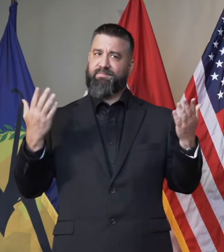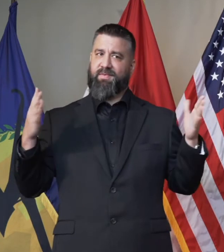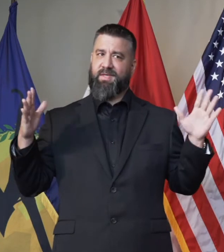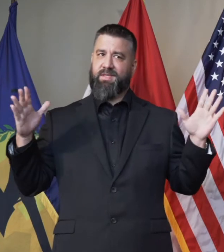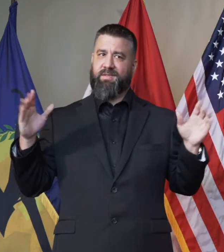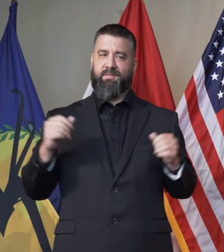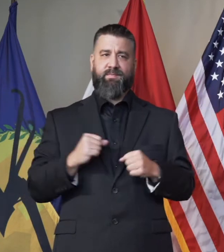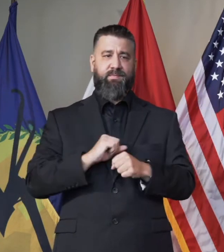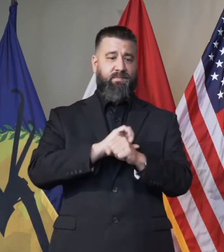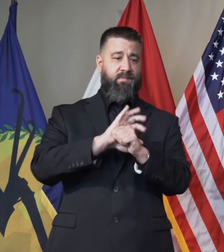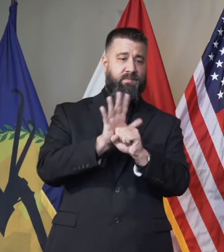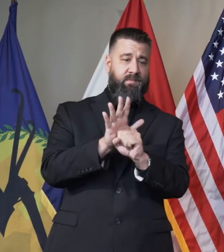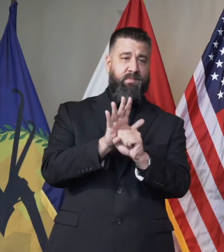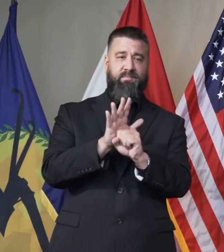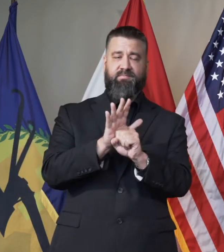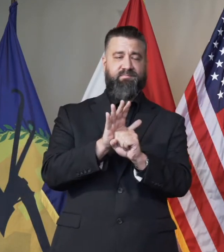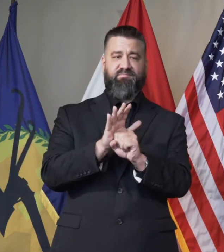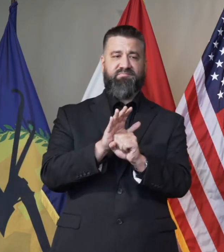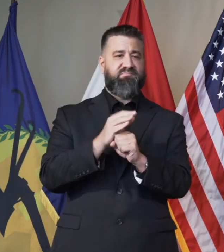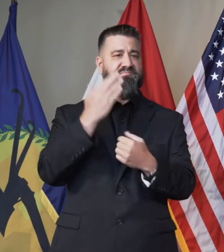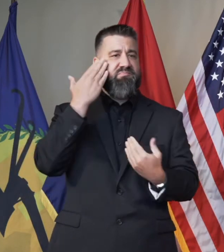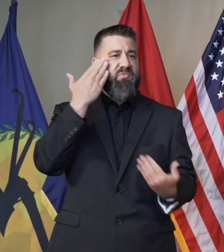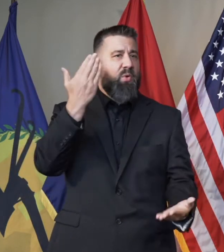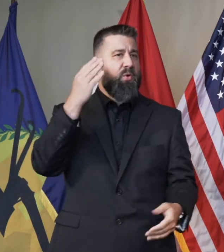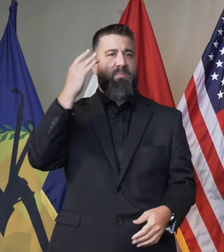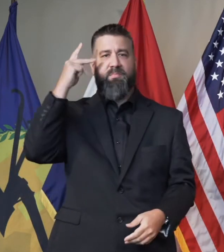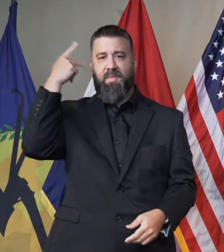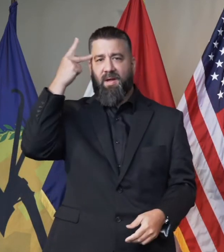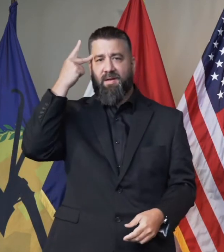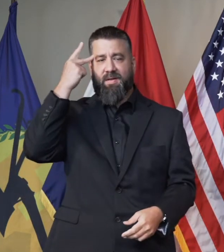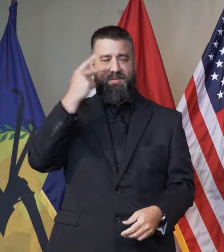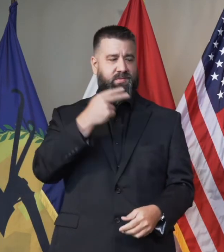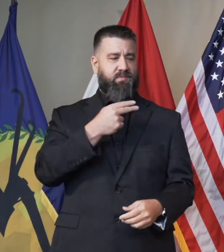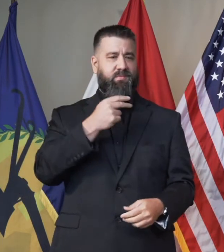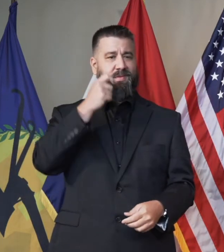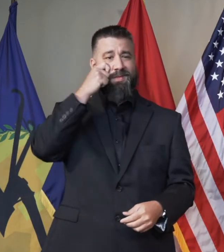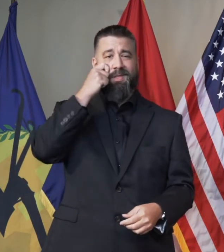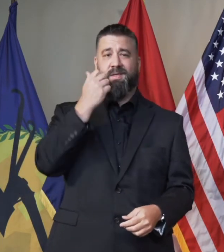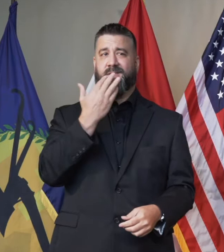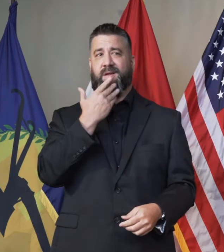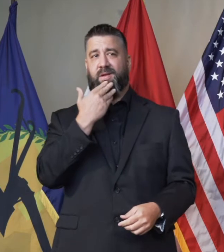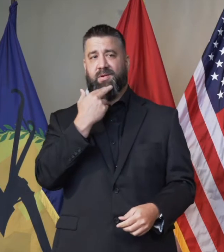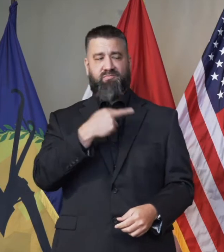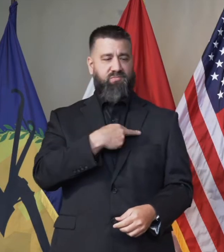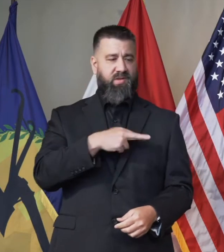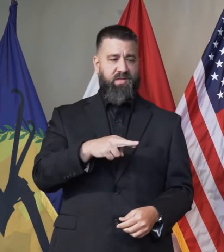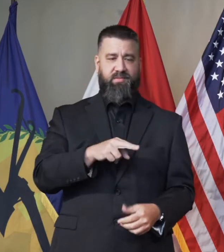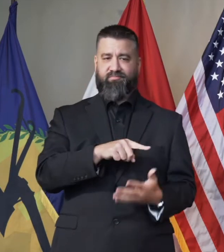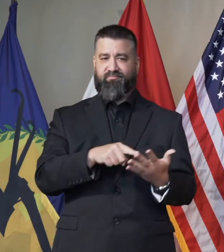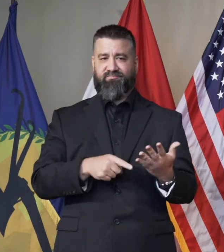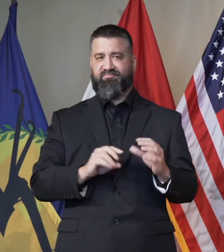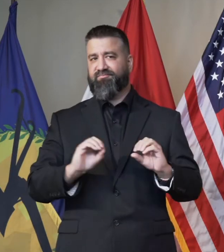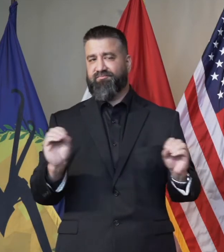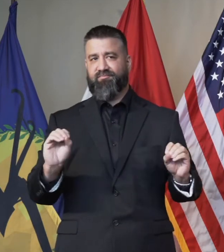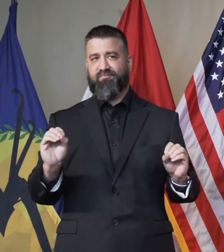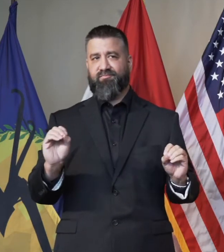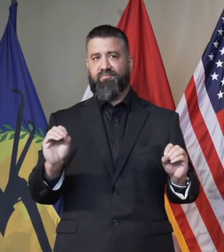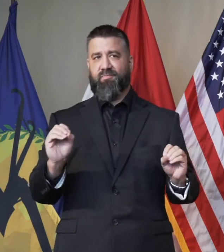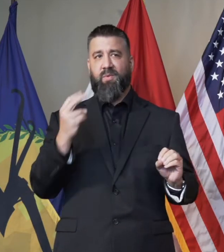no politics, no race, no religion, no boundaries. We see that in our